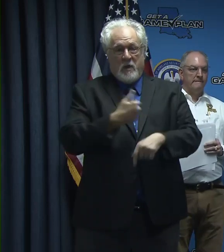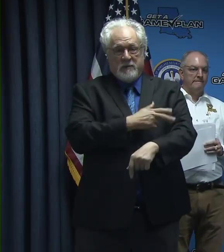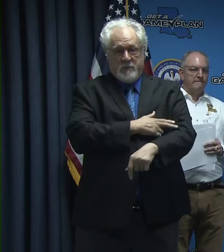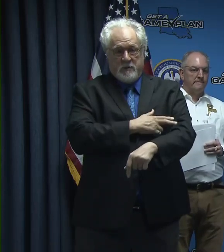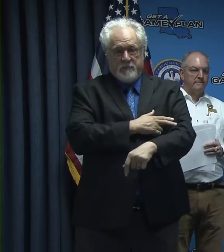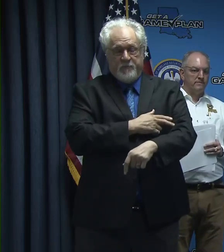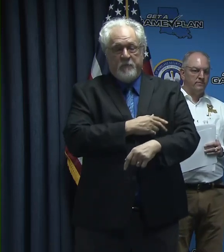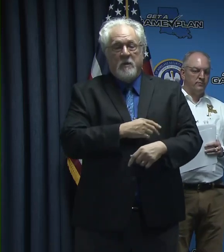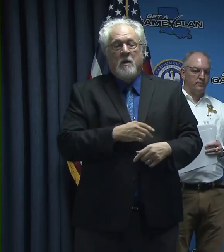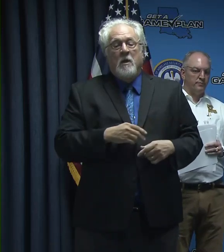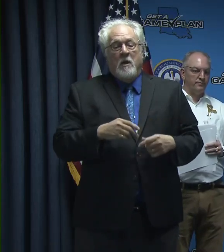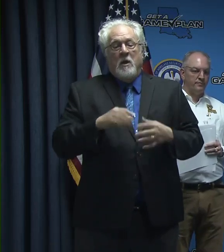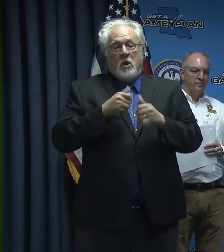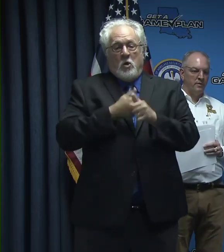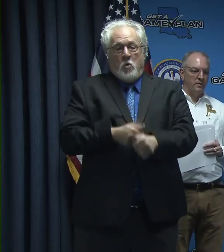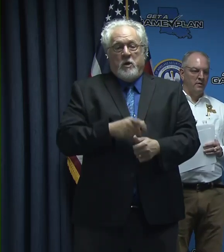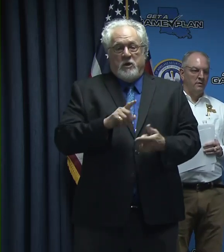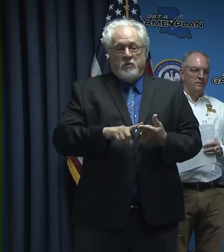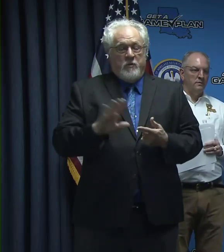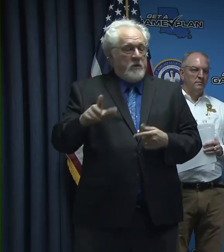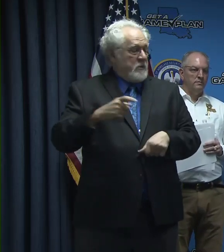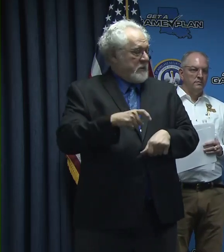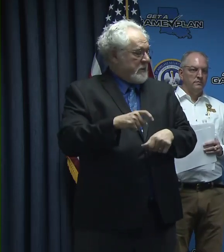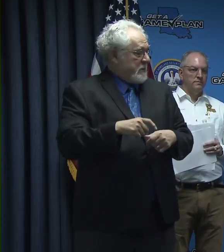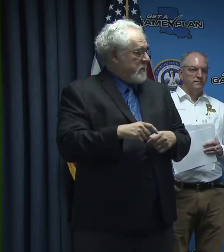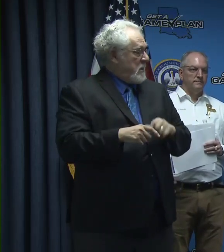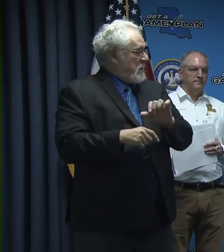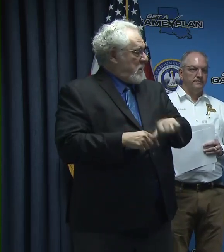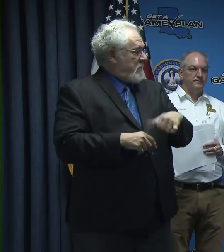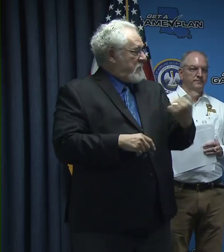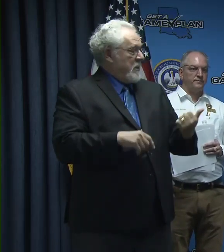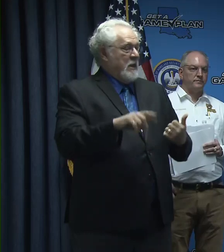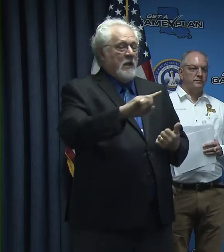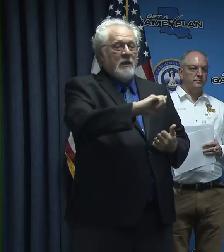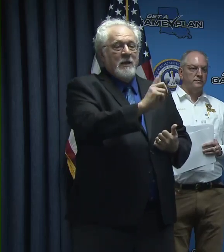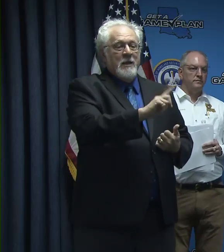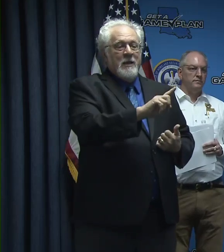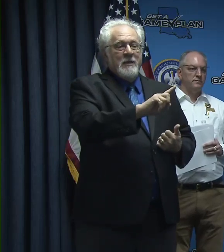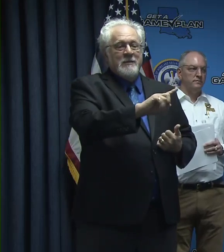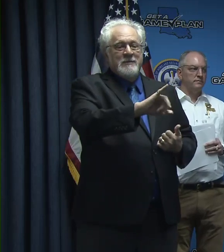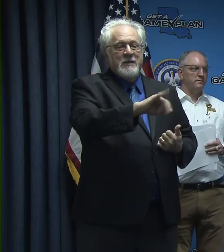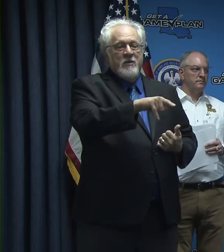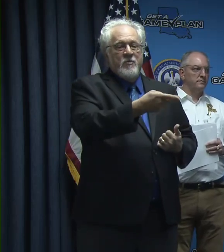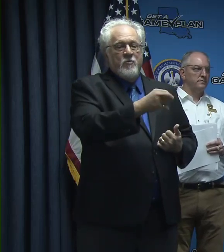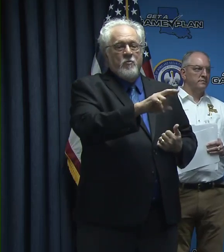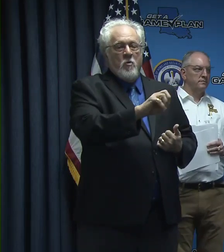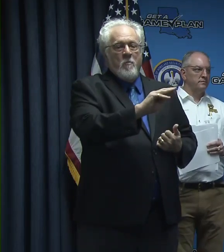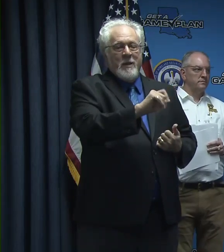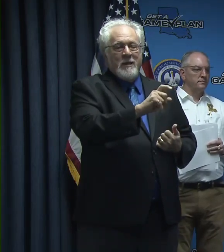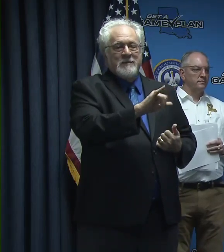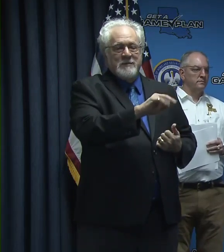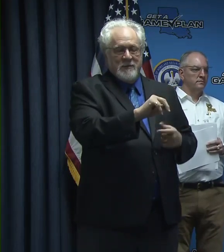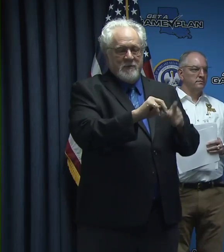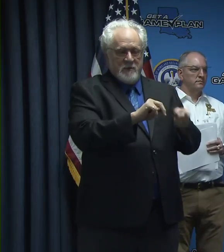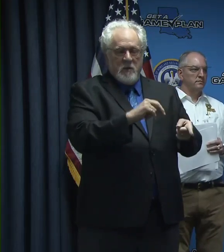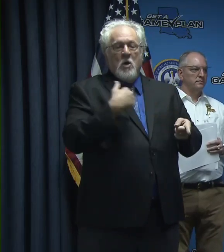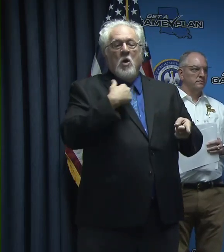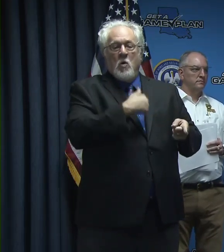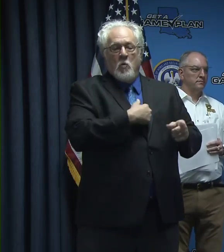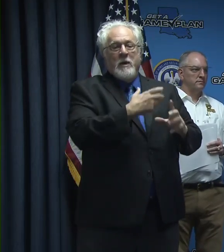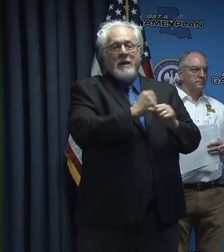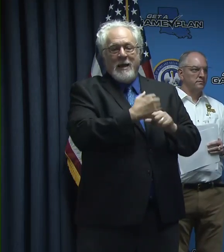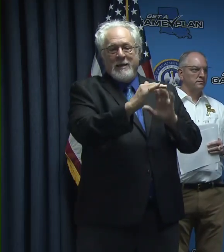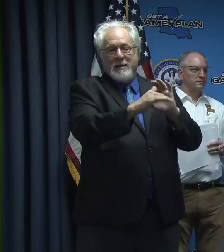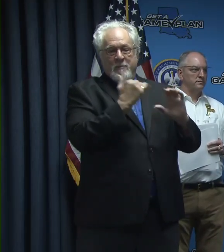hospitals according to their need. The Zithromax and additional hydroxychloroquine, we got an